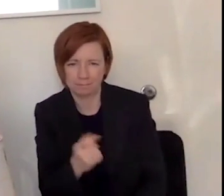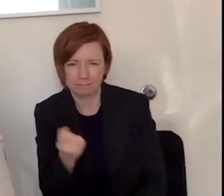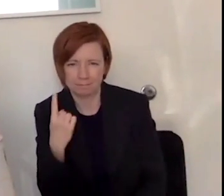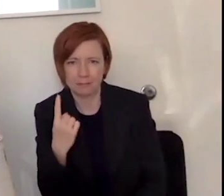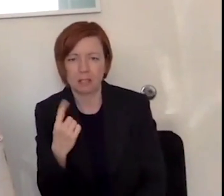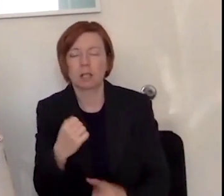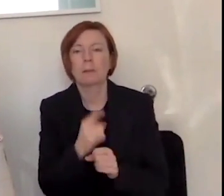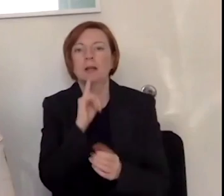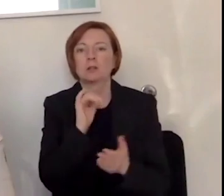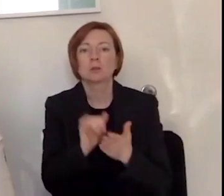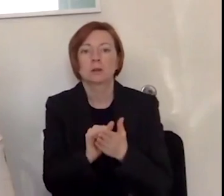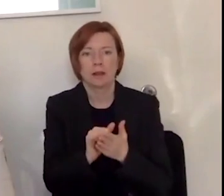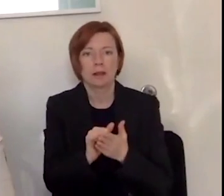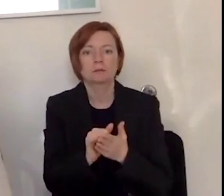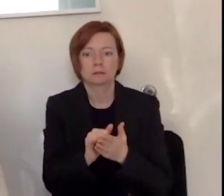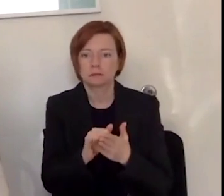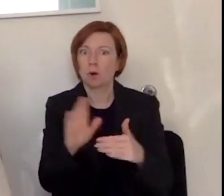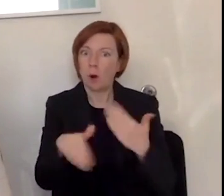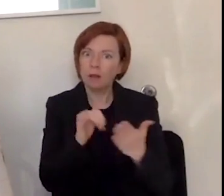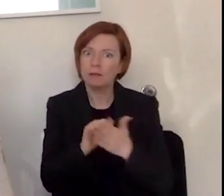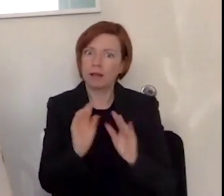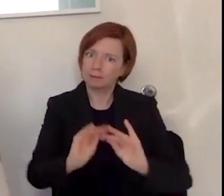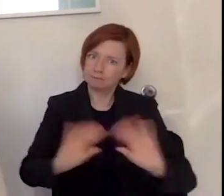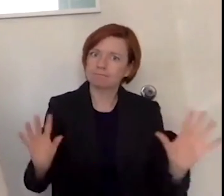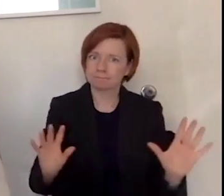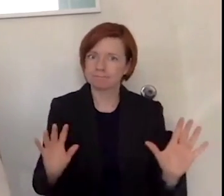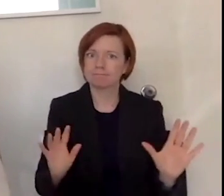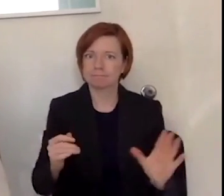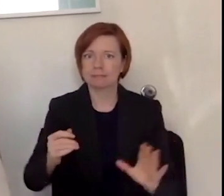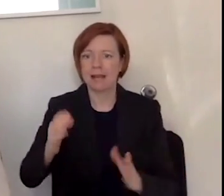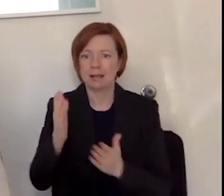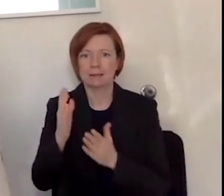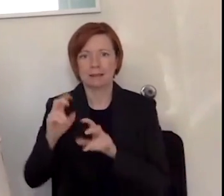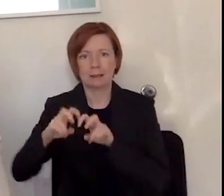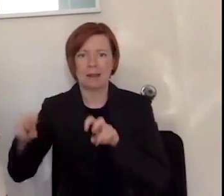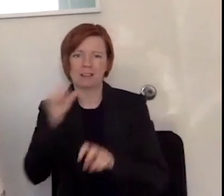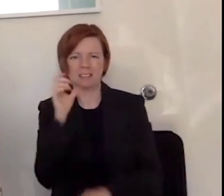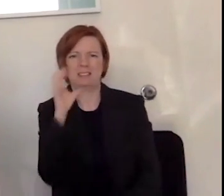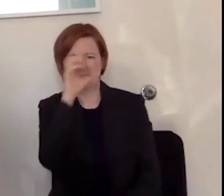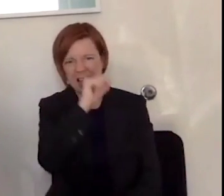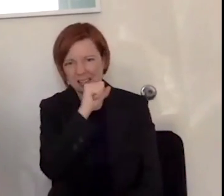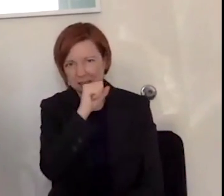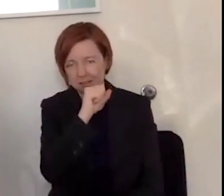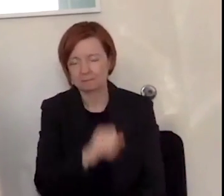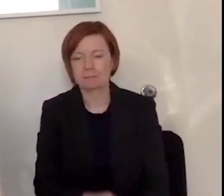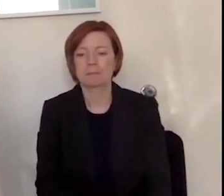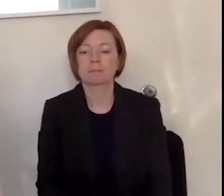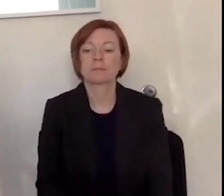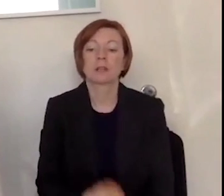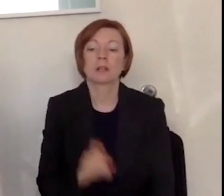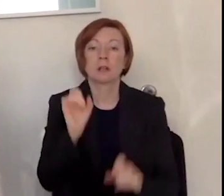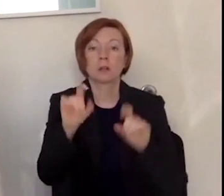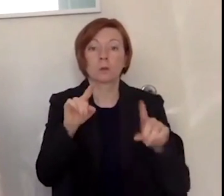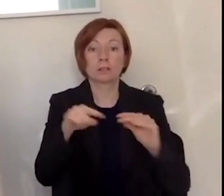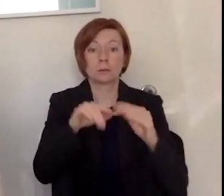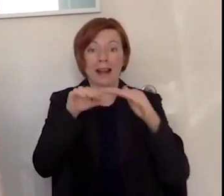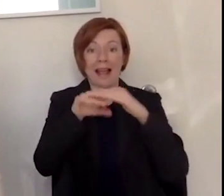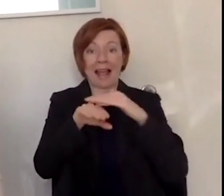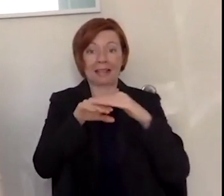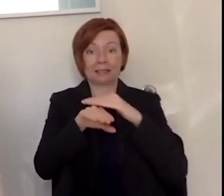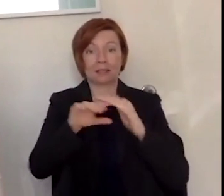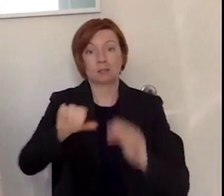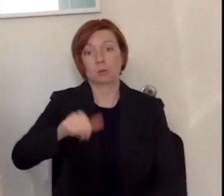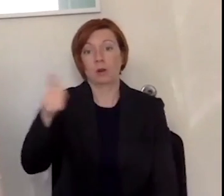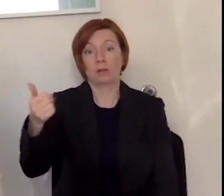So making sure that that is clear to the panel and they don't have to do any guesswork. The question about access to